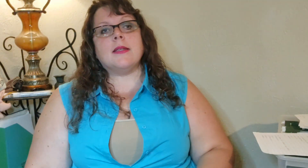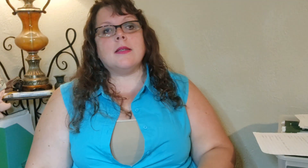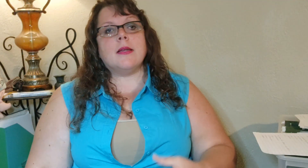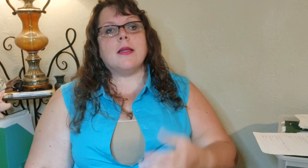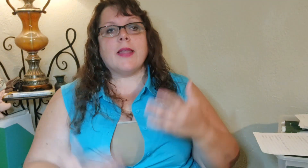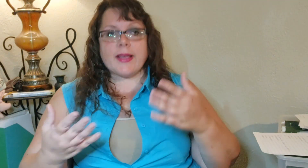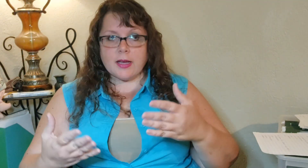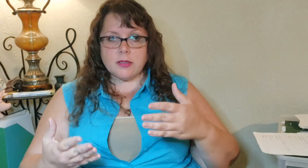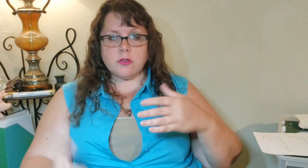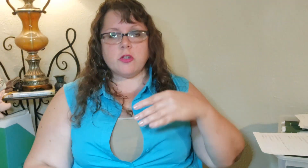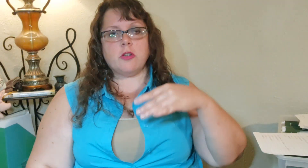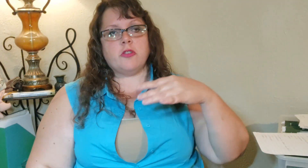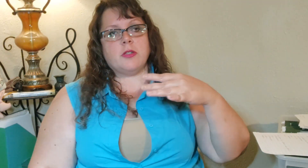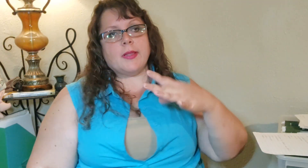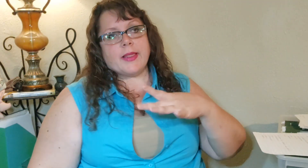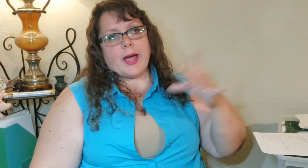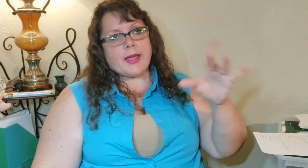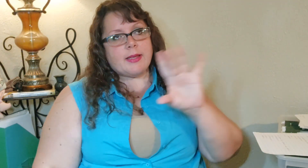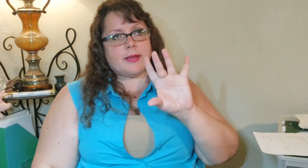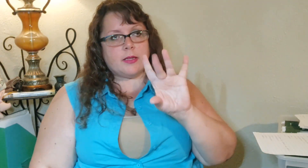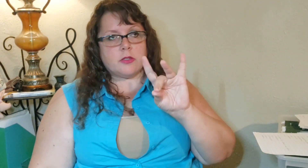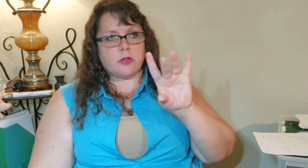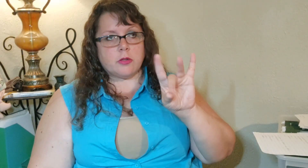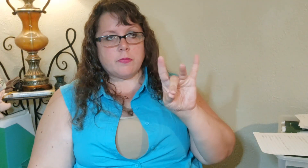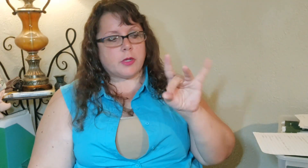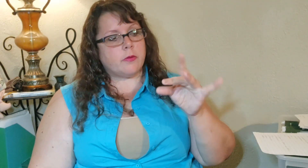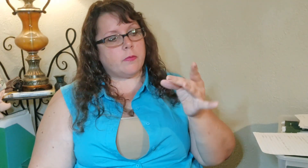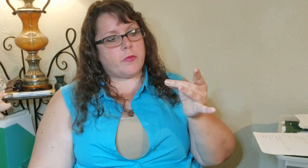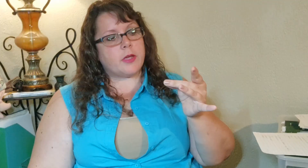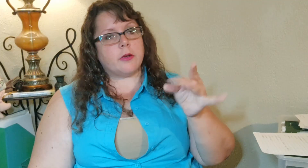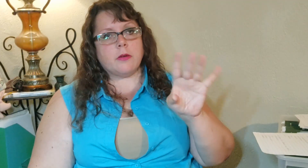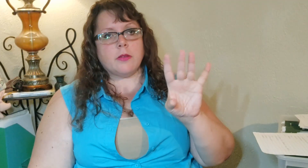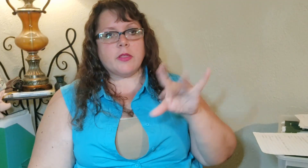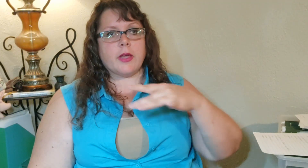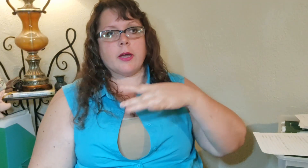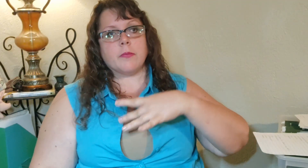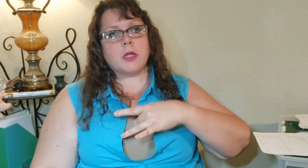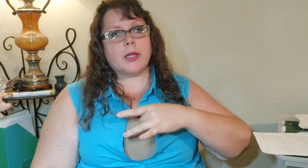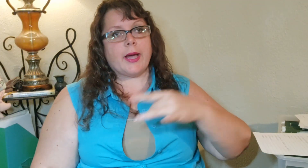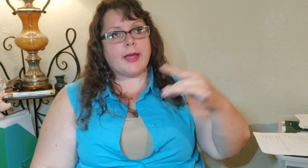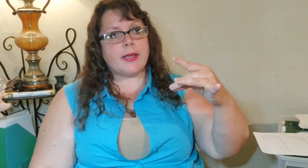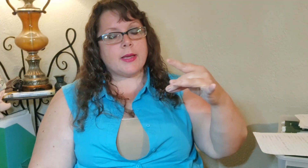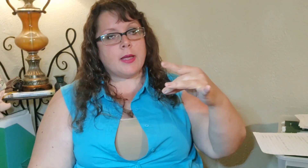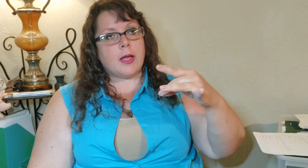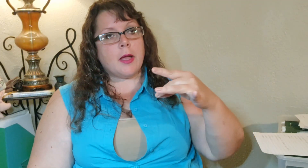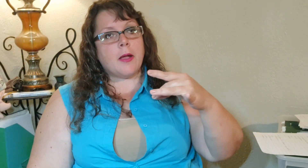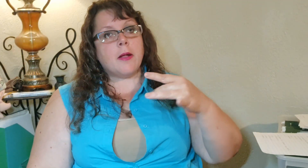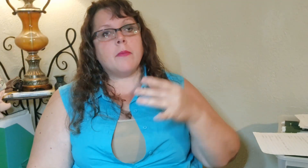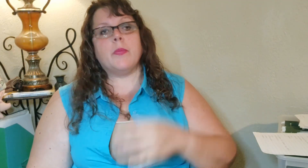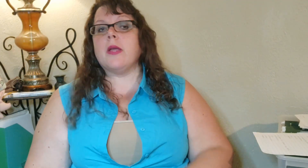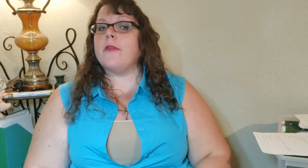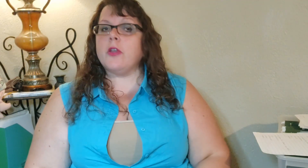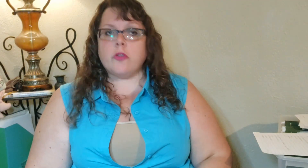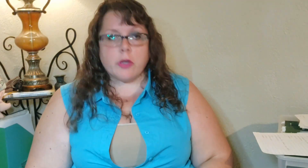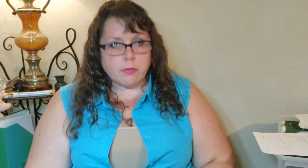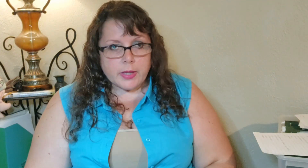And like I showed you, the like is your middle finger and the thumb. You like. But if you don't